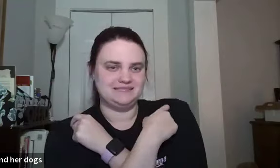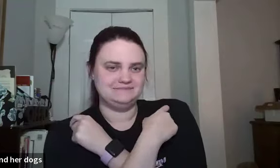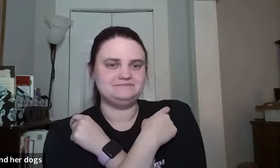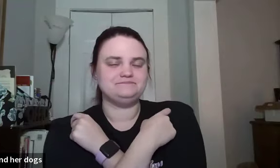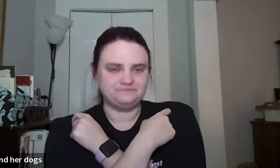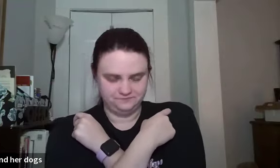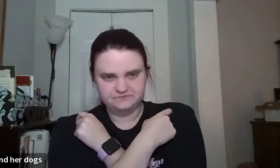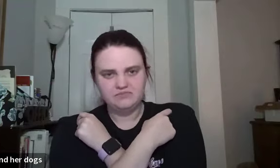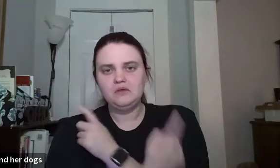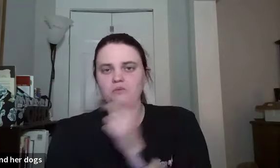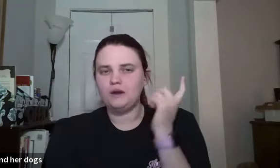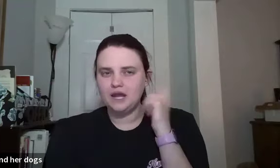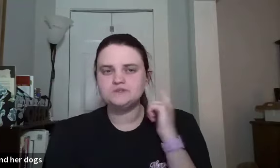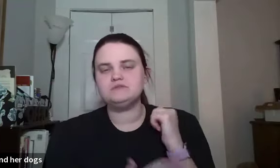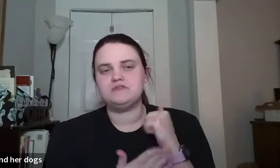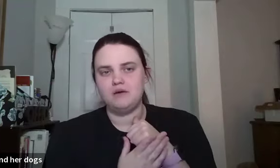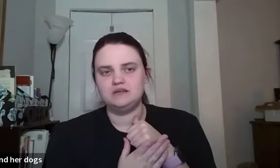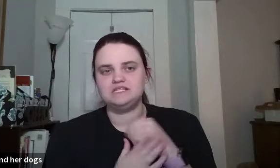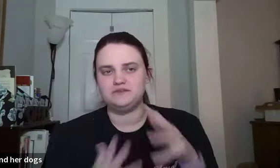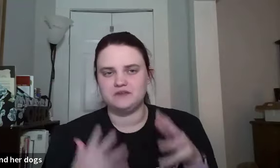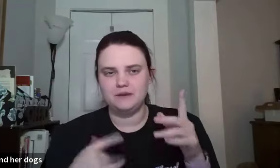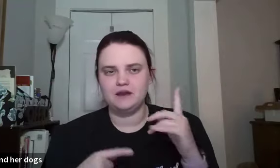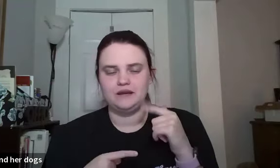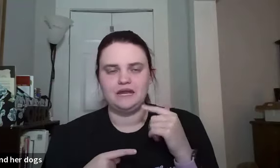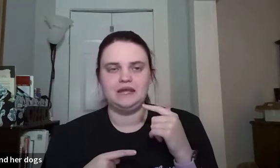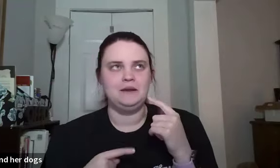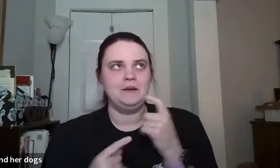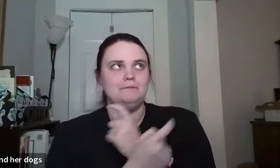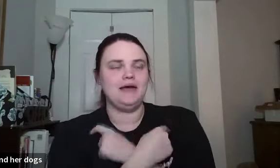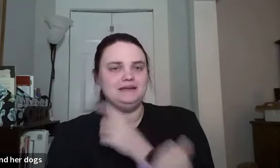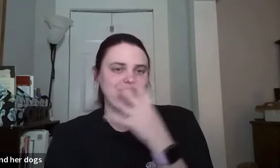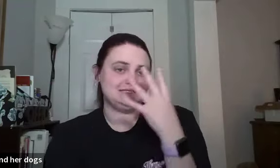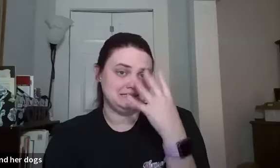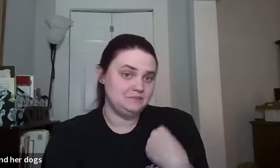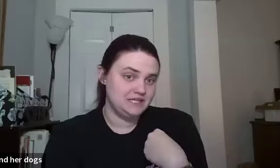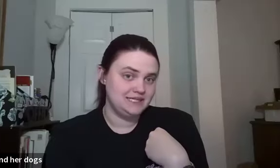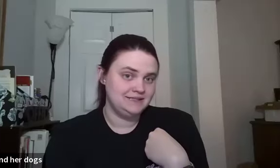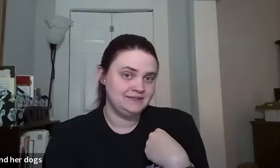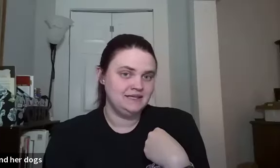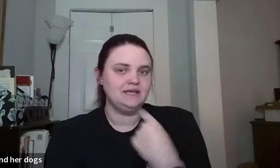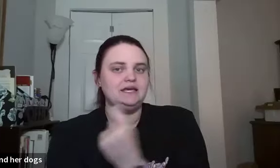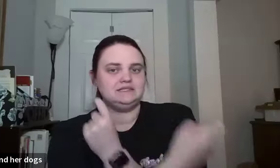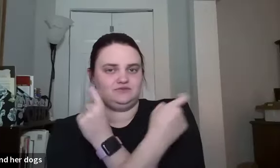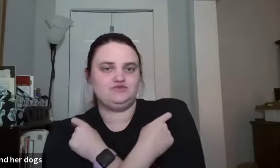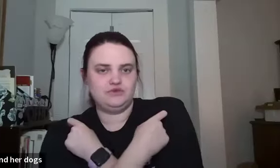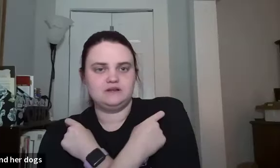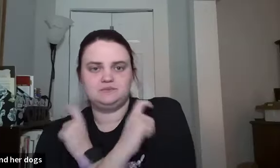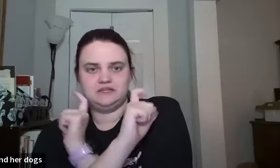Bat. What helps me with that one is if you think about it, when a bat is sleeping, it's crossed up with its